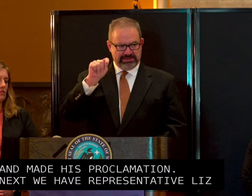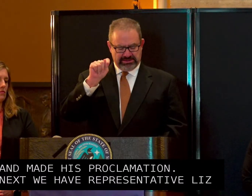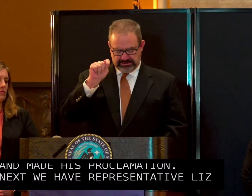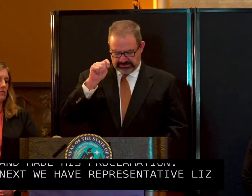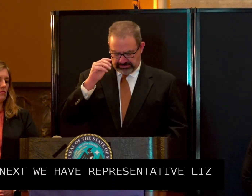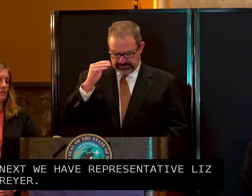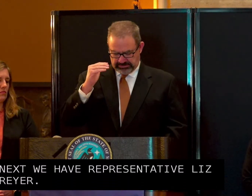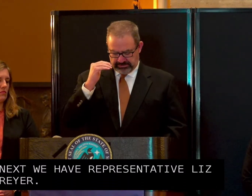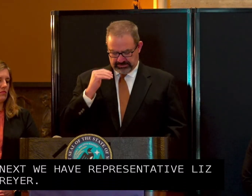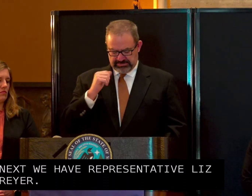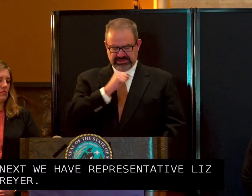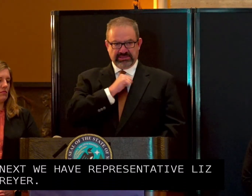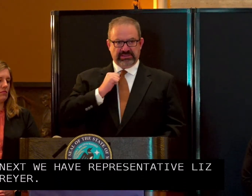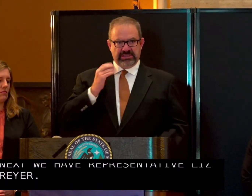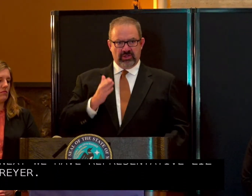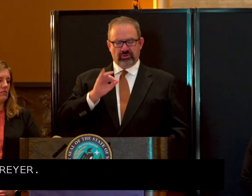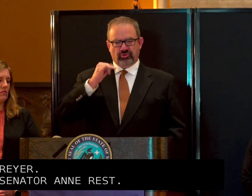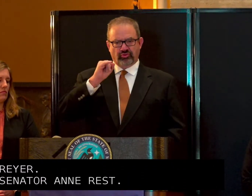Senator Ann Rest,